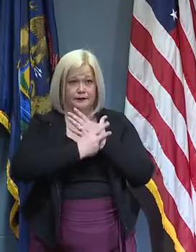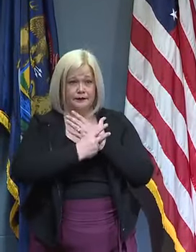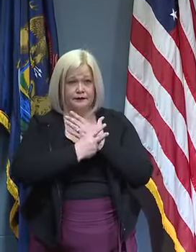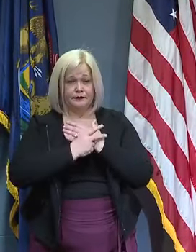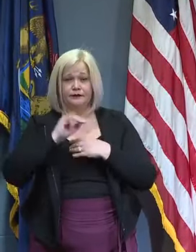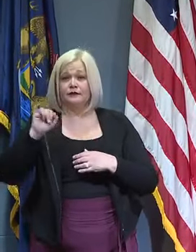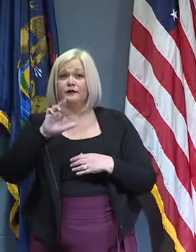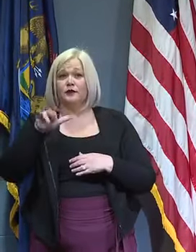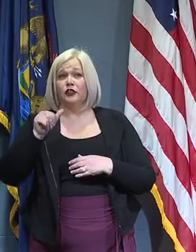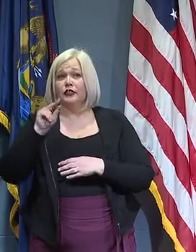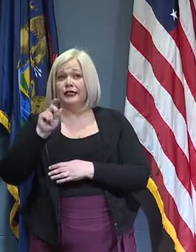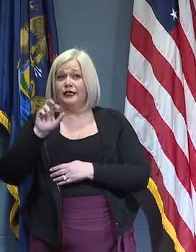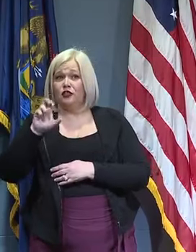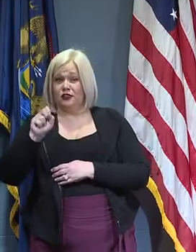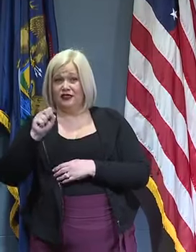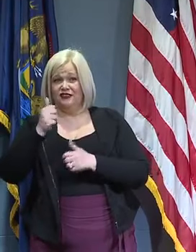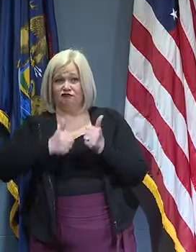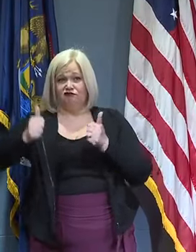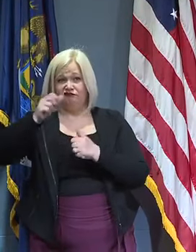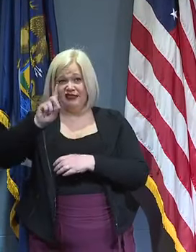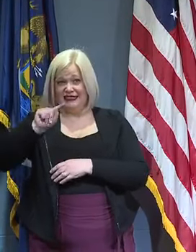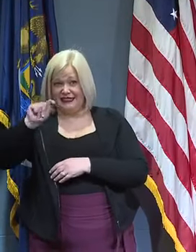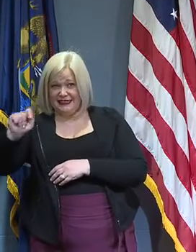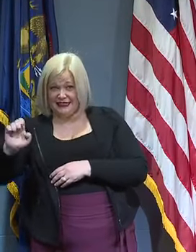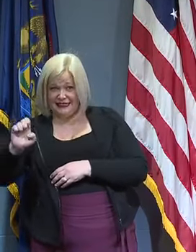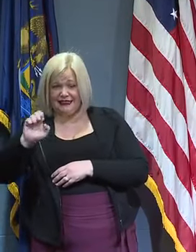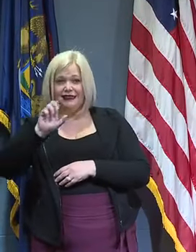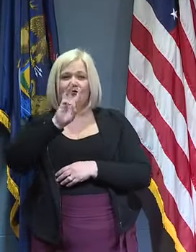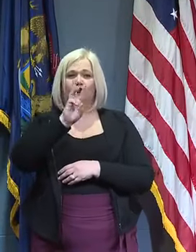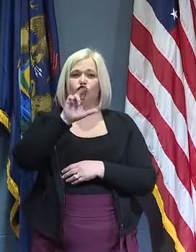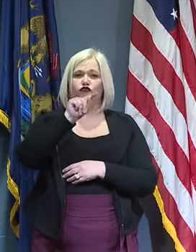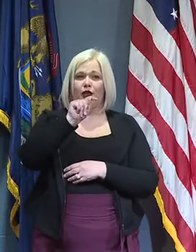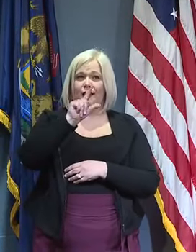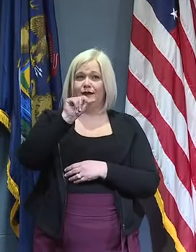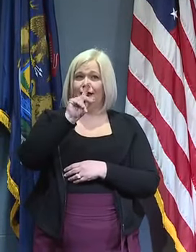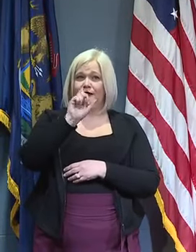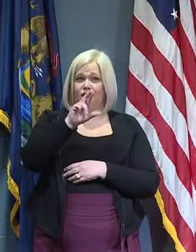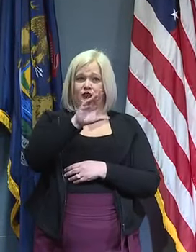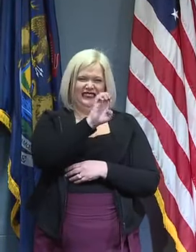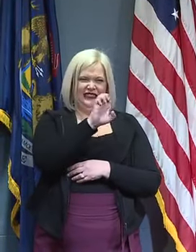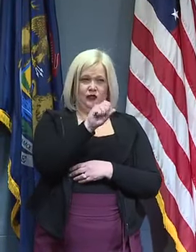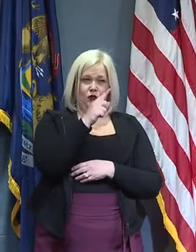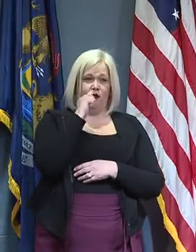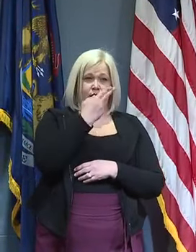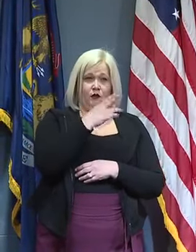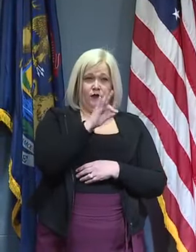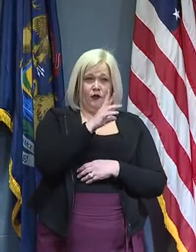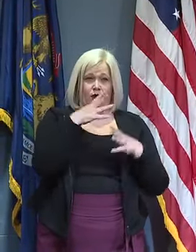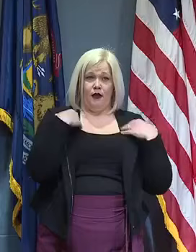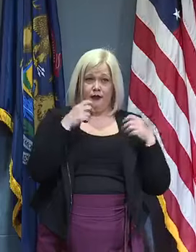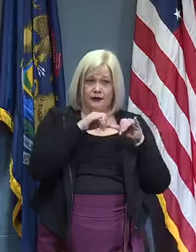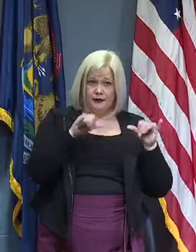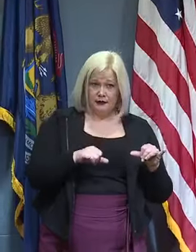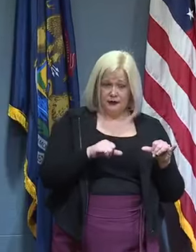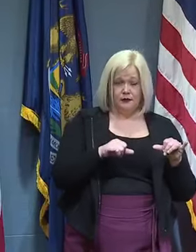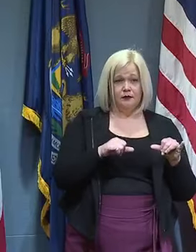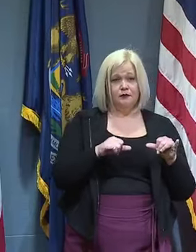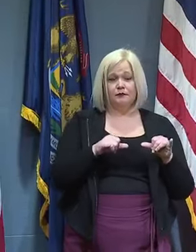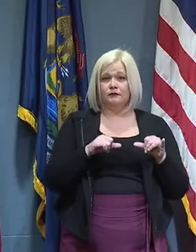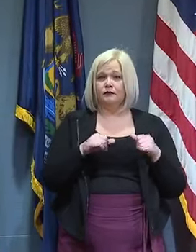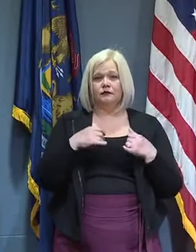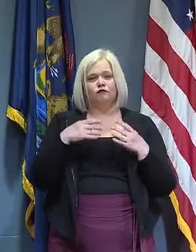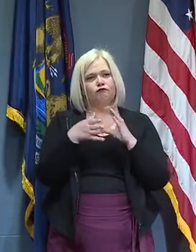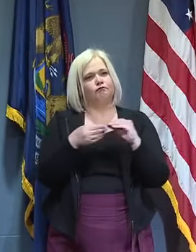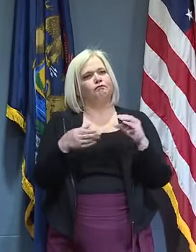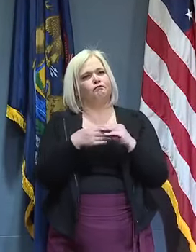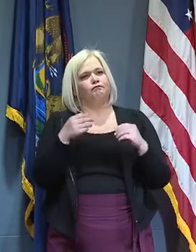Anderson, executive chairman of DTE, and Wright Lassiter, the CEO of Henry Ford Health System, shared earlier this